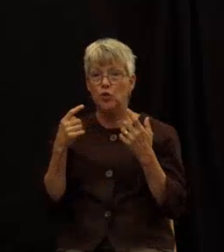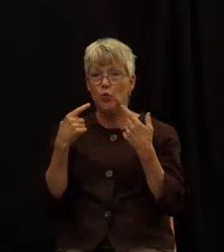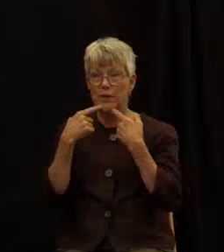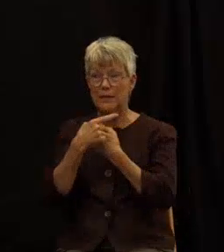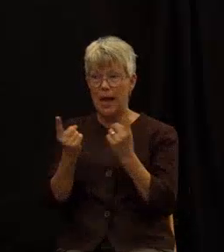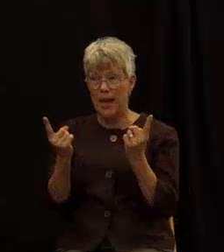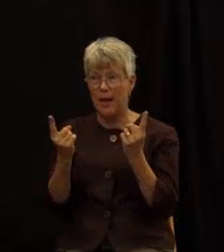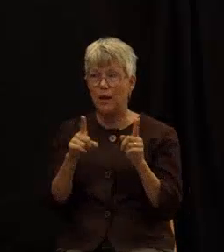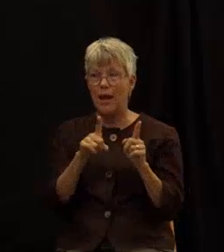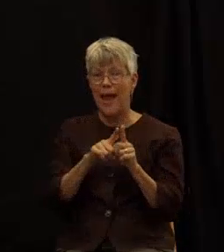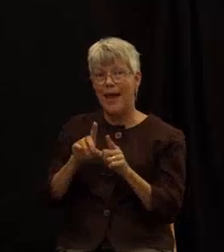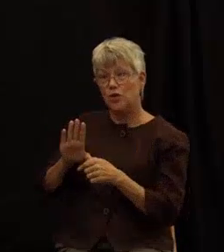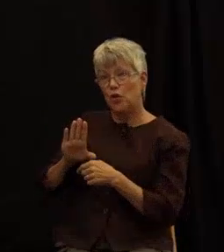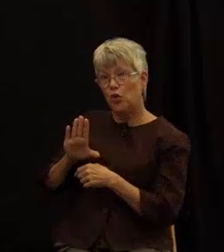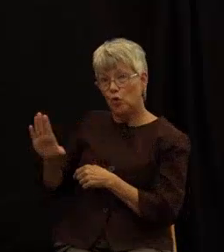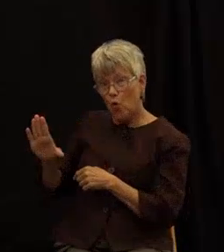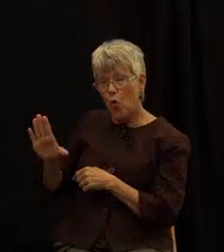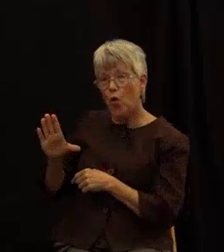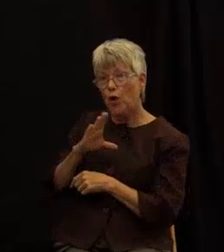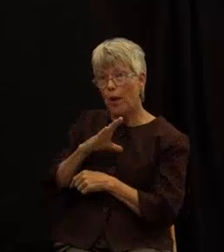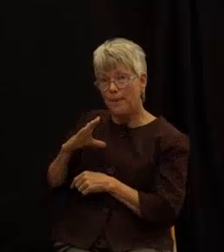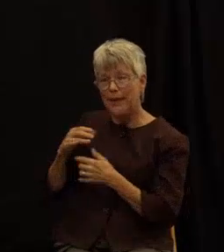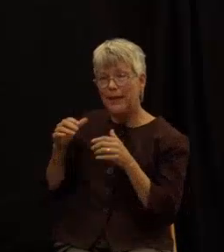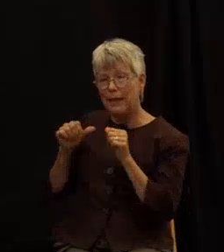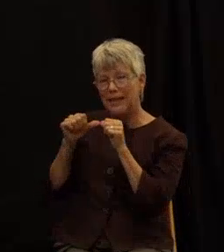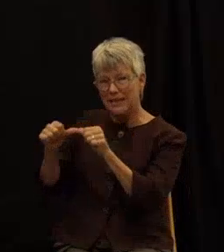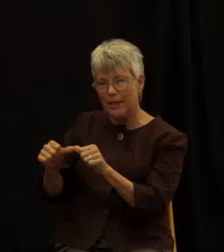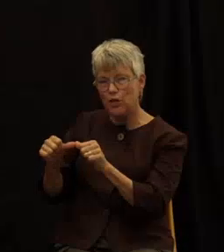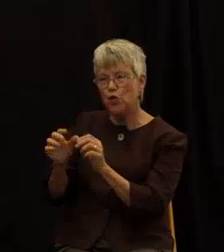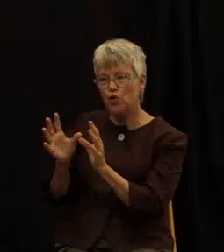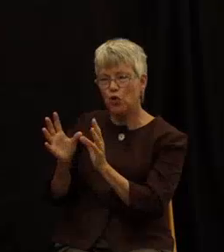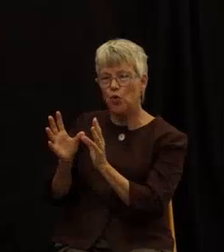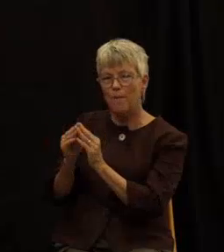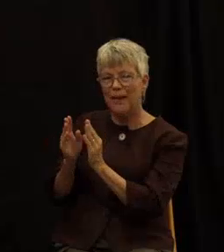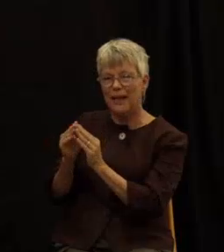your committee meets, Wallace, maybe